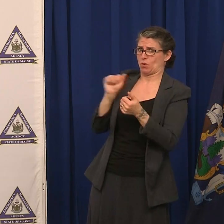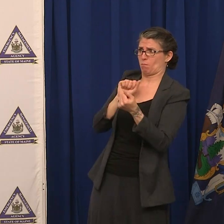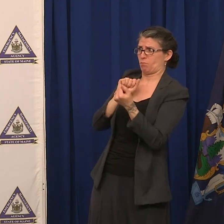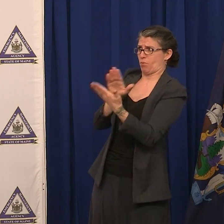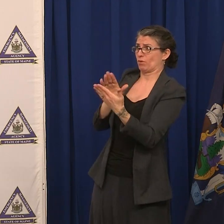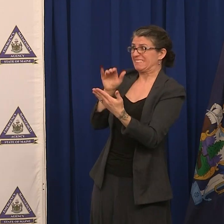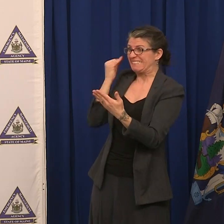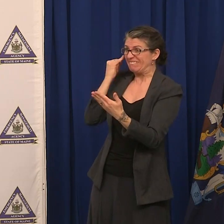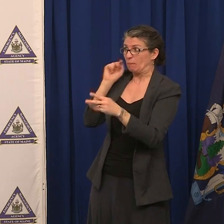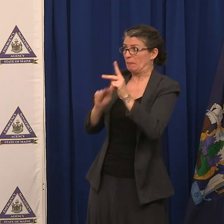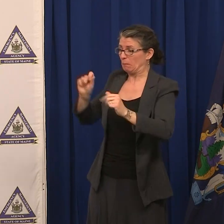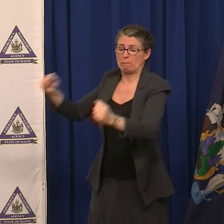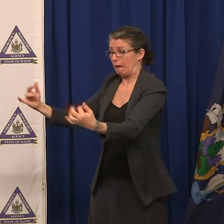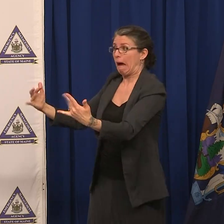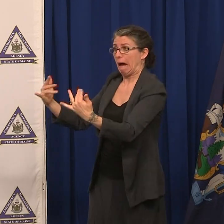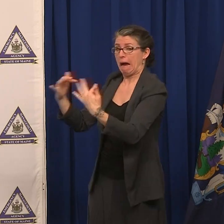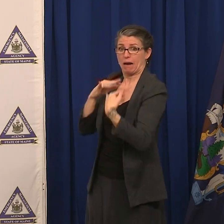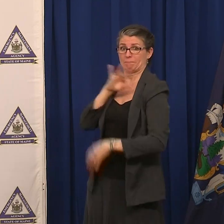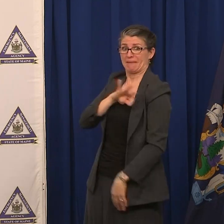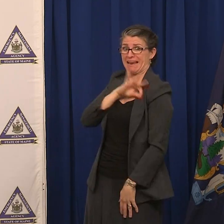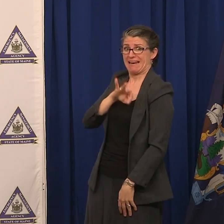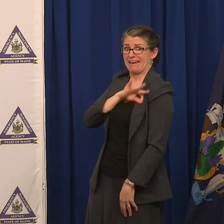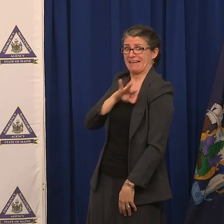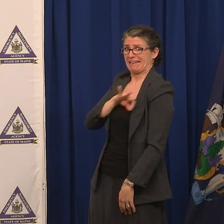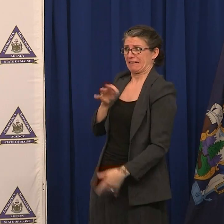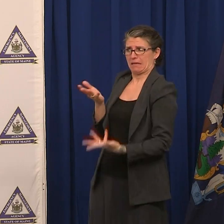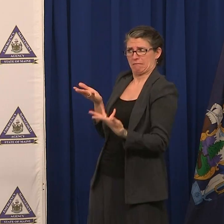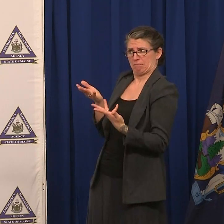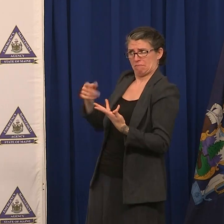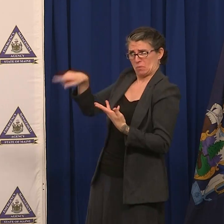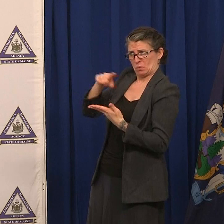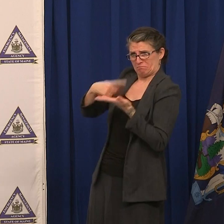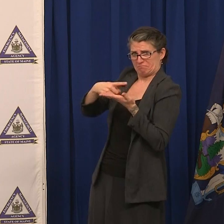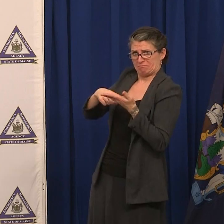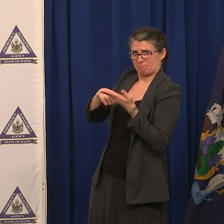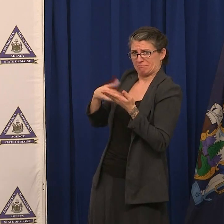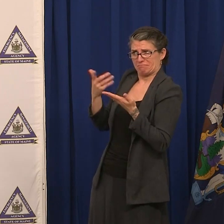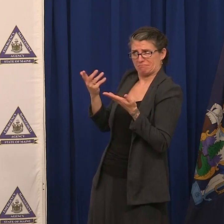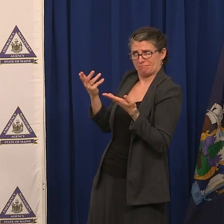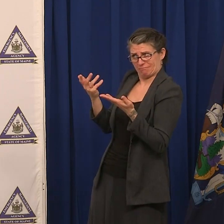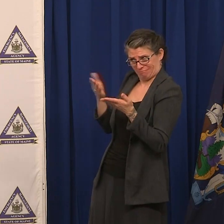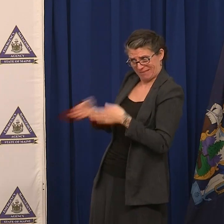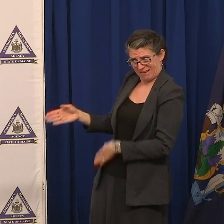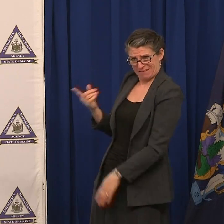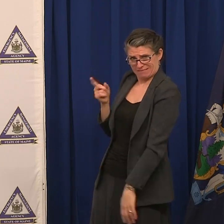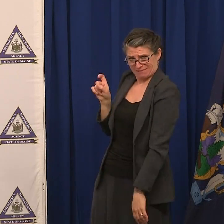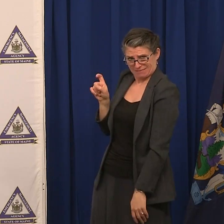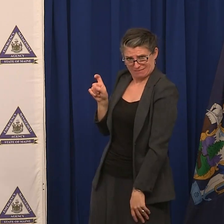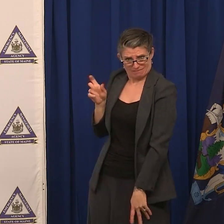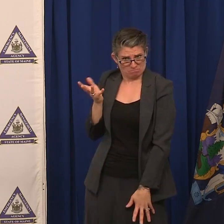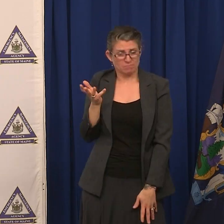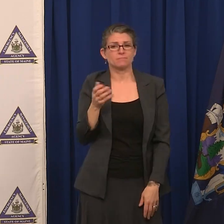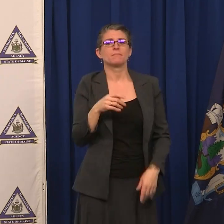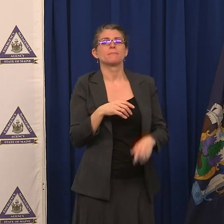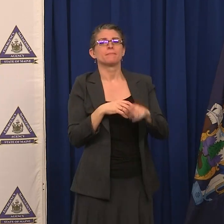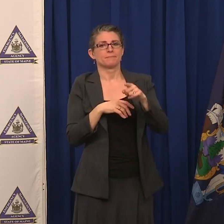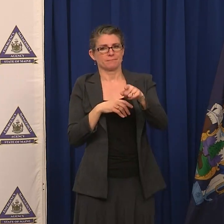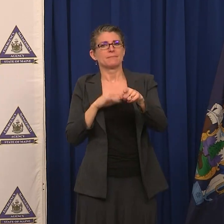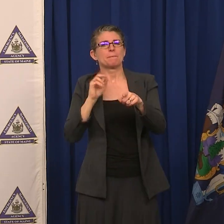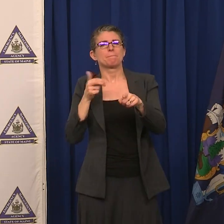about this problem? How is this something that's on the radar? Good. So Megan's question is with respect